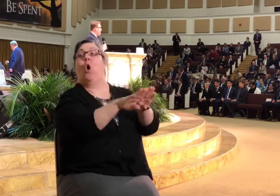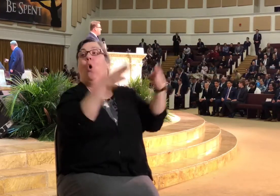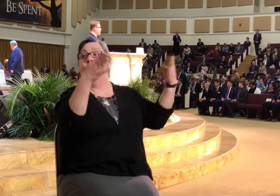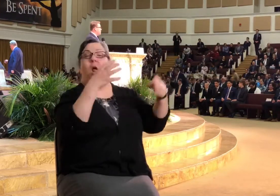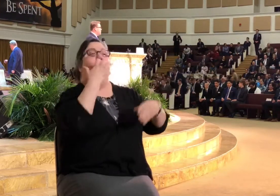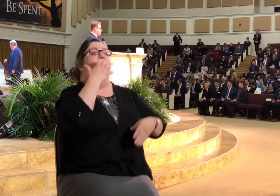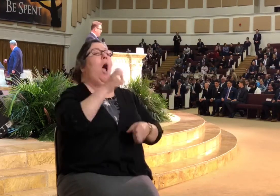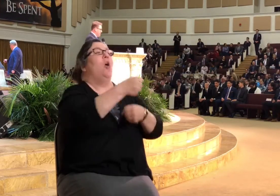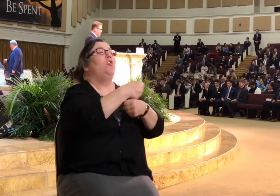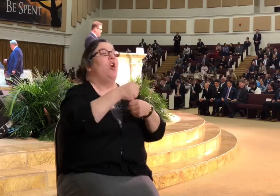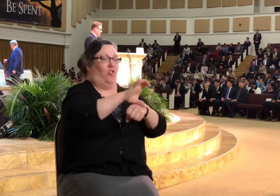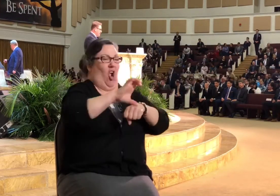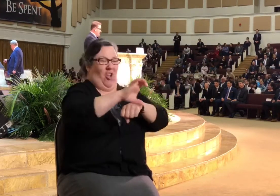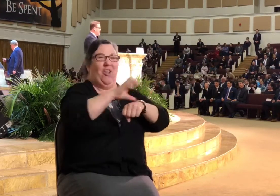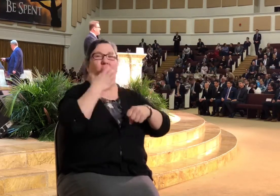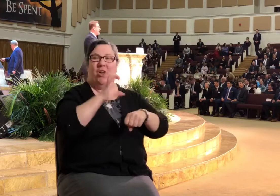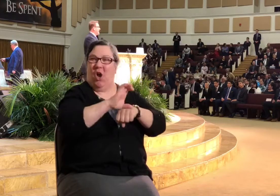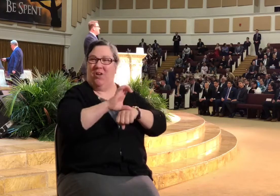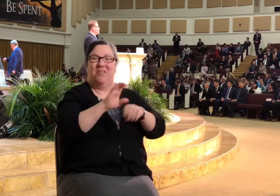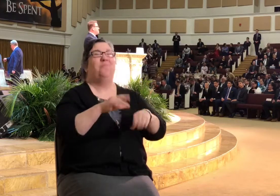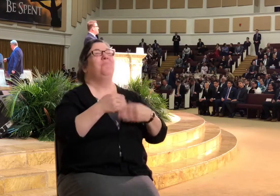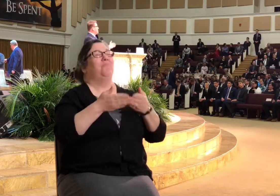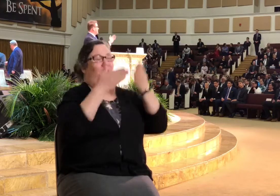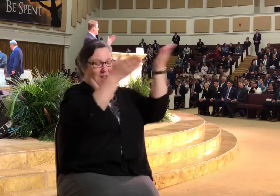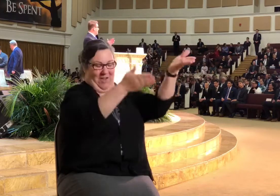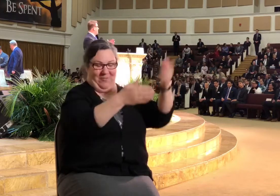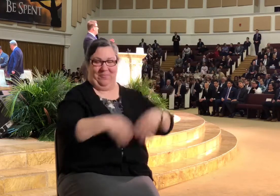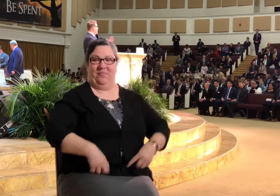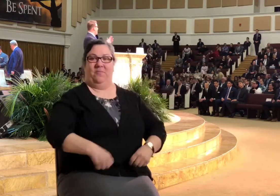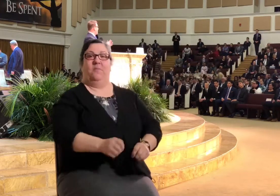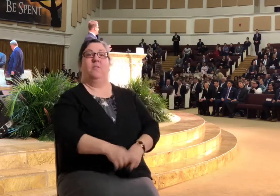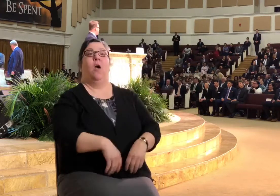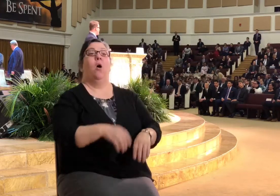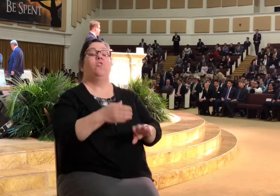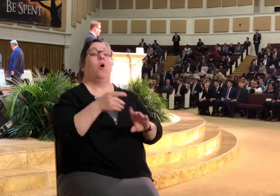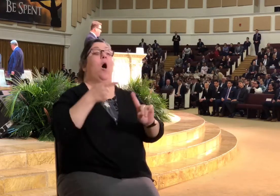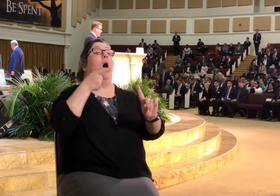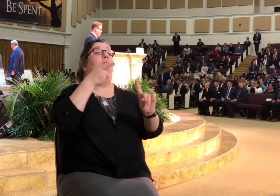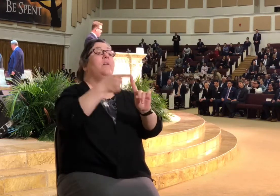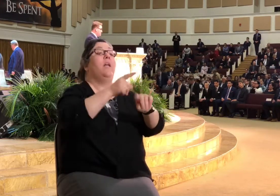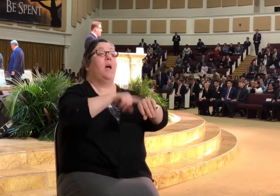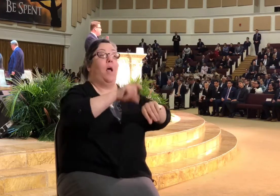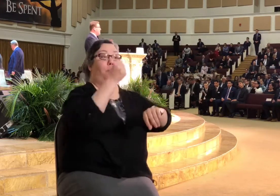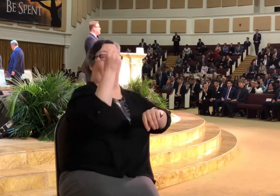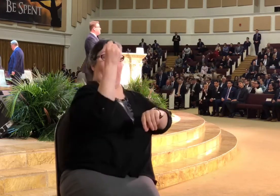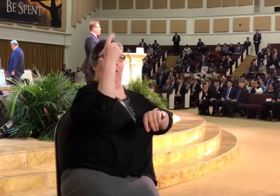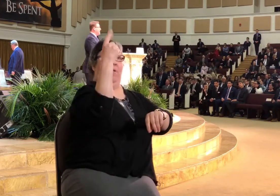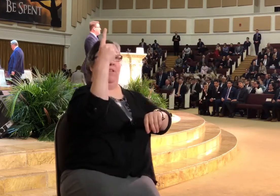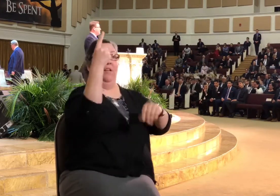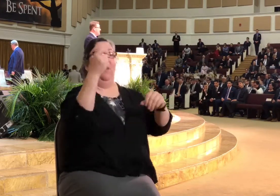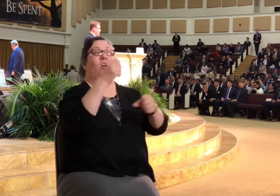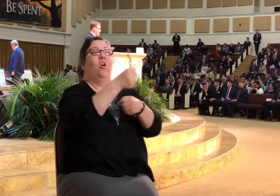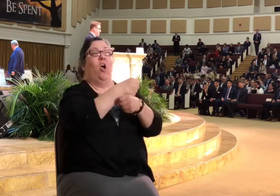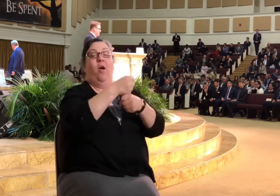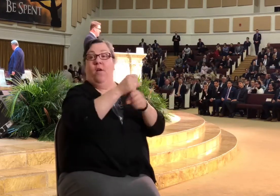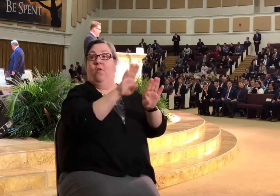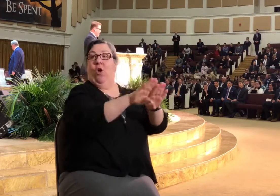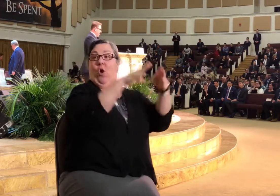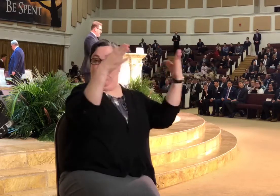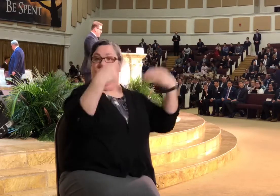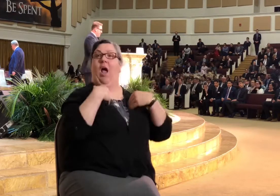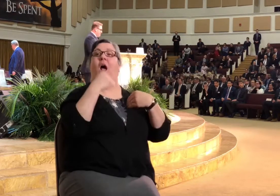be provided for the youth. So that begins at 11. So until 11, the coffee shop is open for everyone else. They do have food available